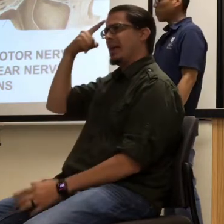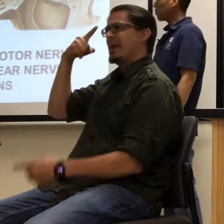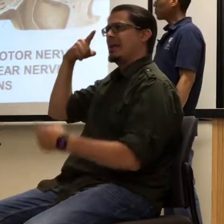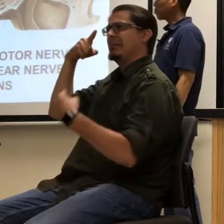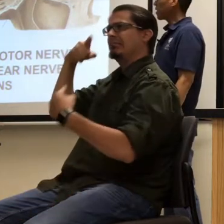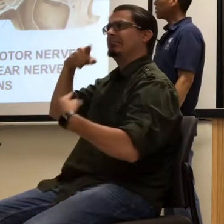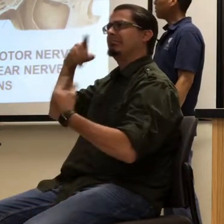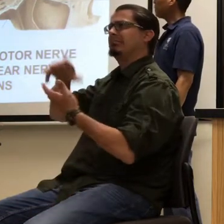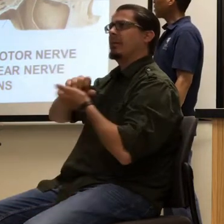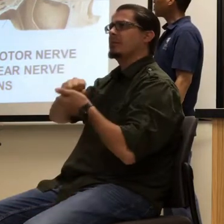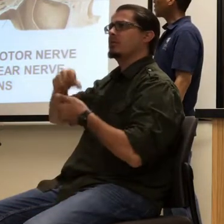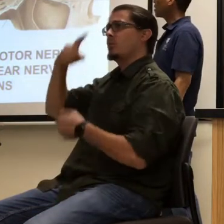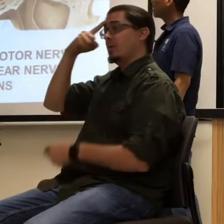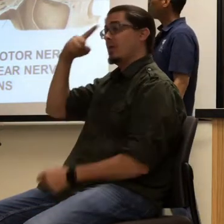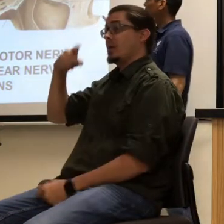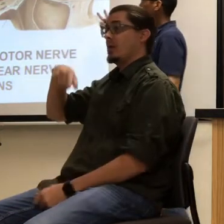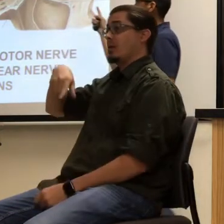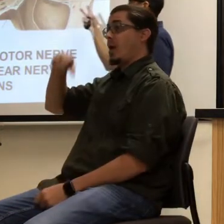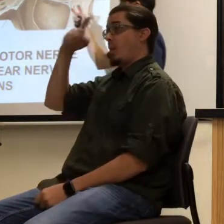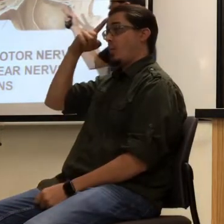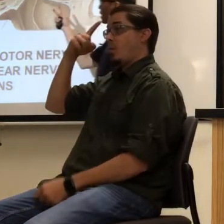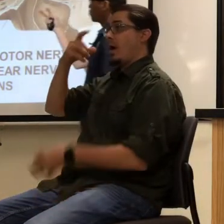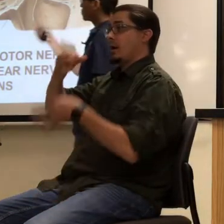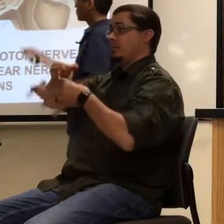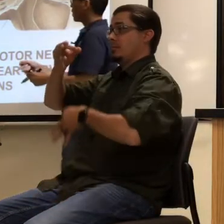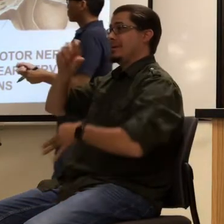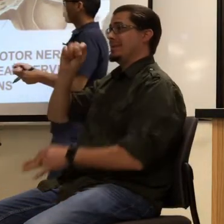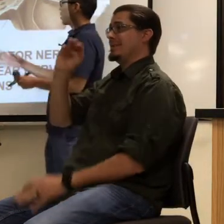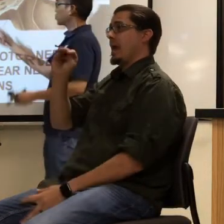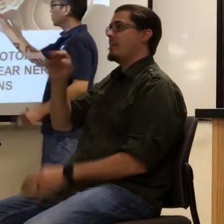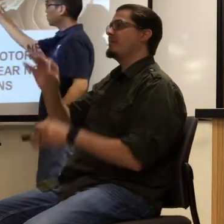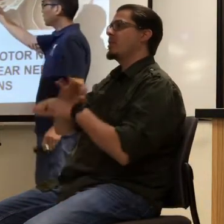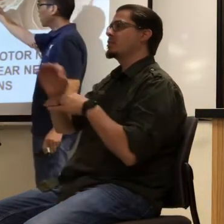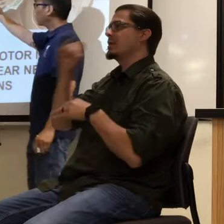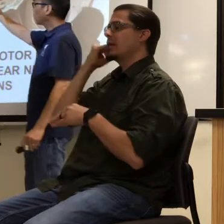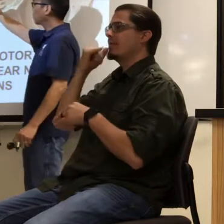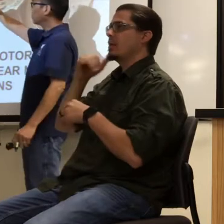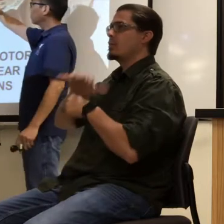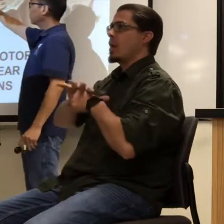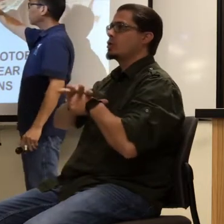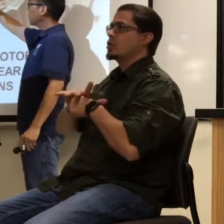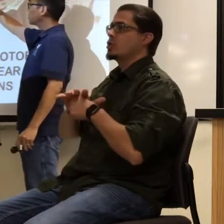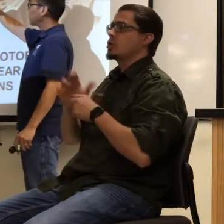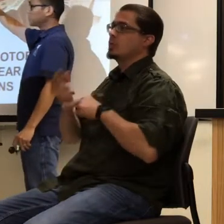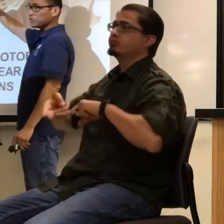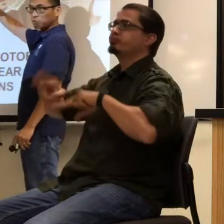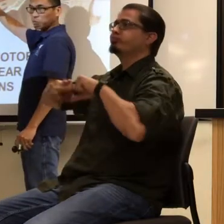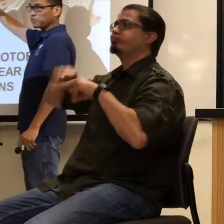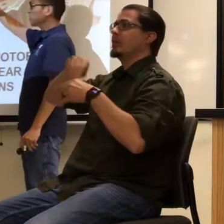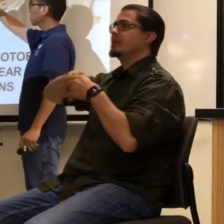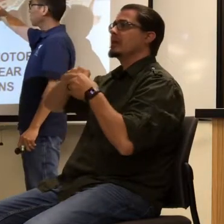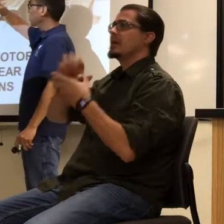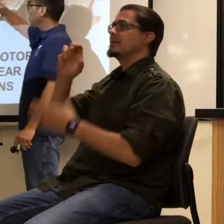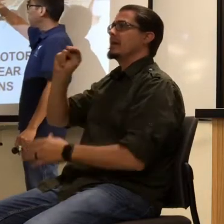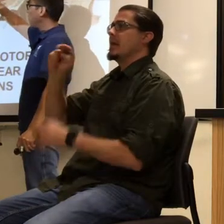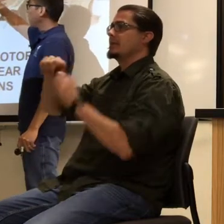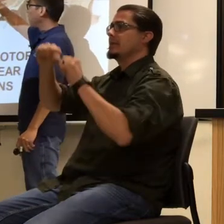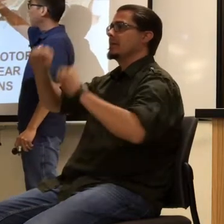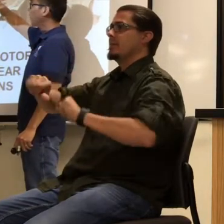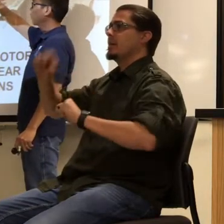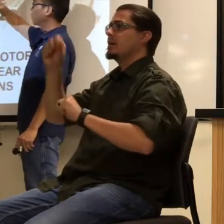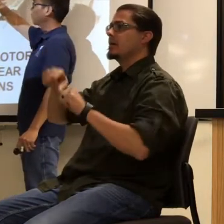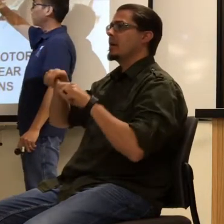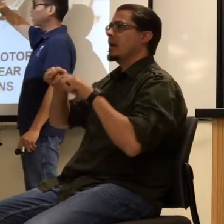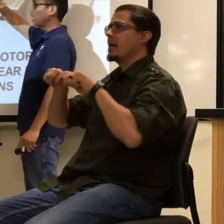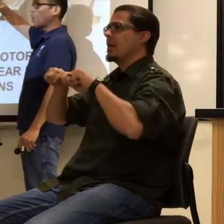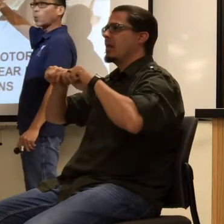and you think there's brainstem function, and there's, say there's pressure building up inside the central nervous system. It could bend